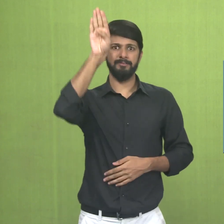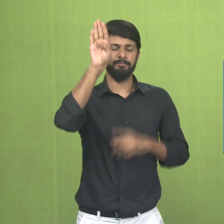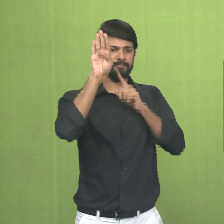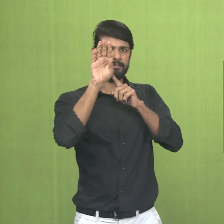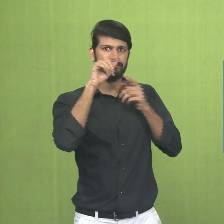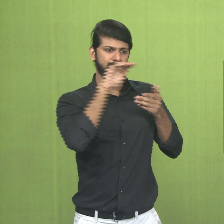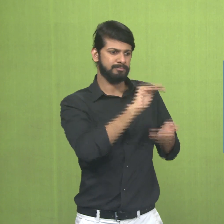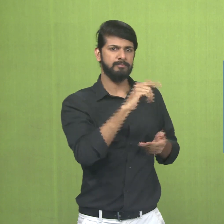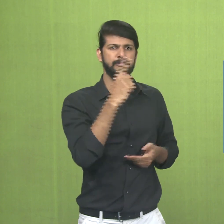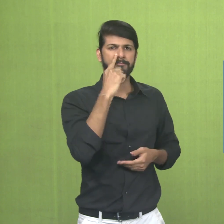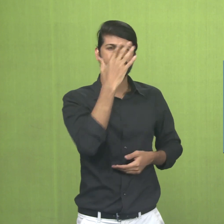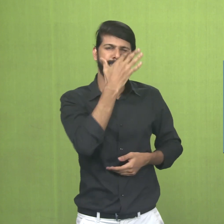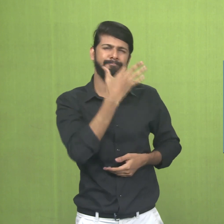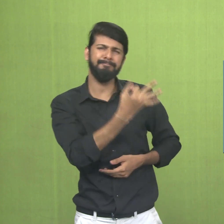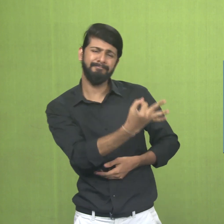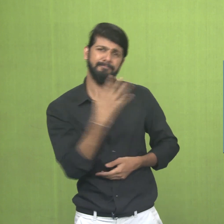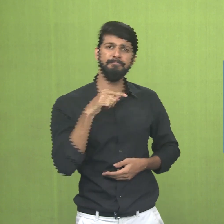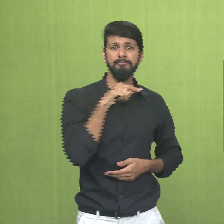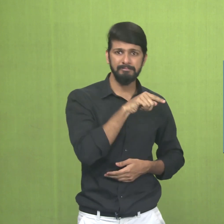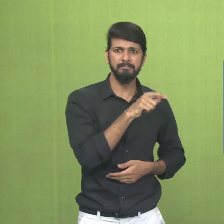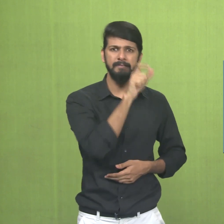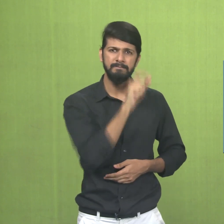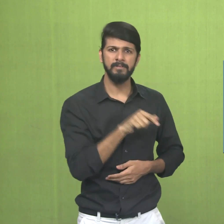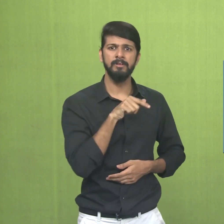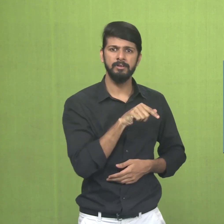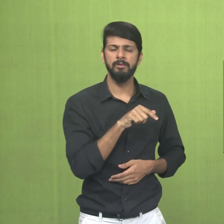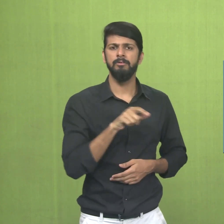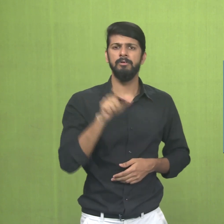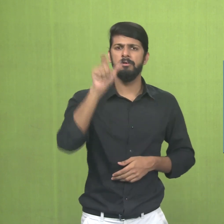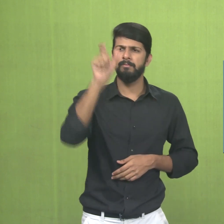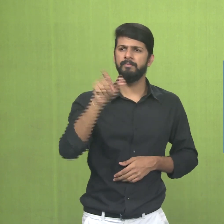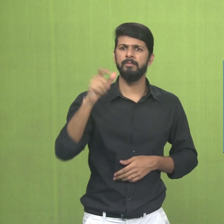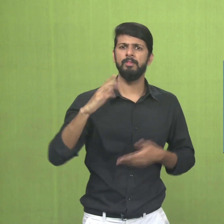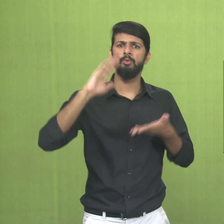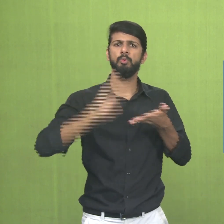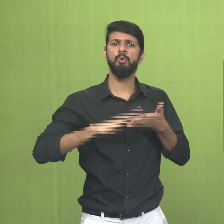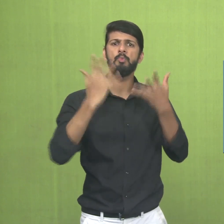Sita was a beautiful maiden and her father wanted Sita to be married.